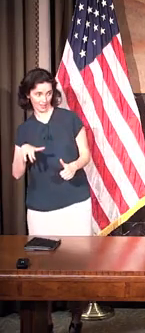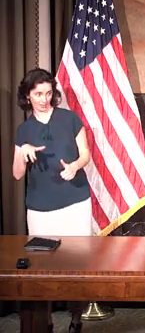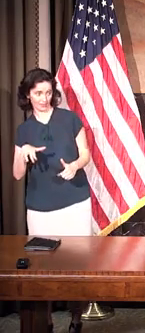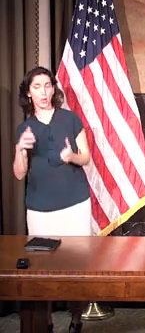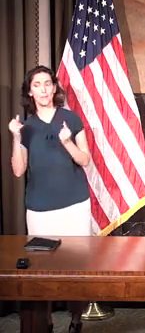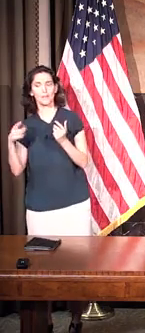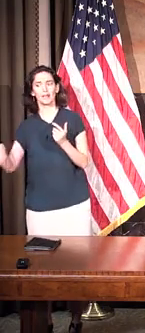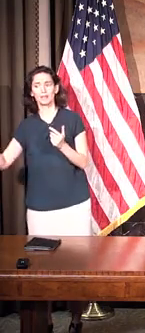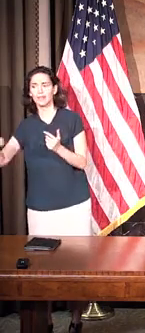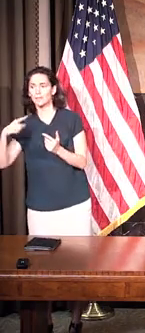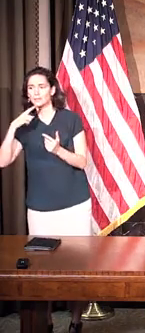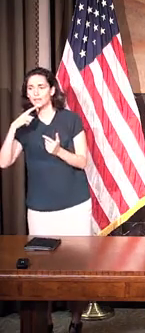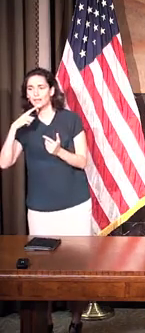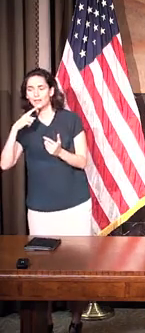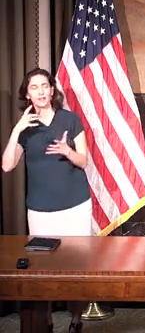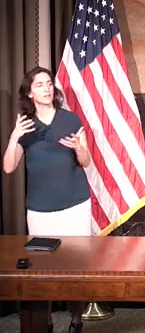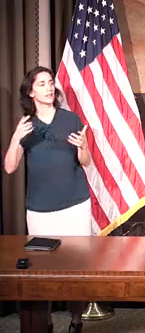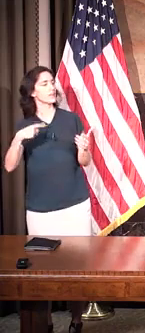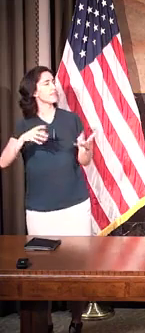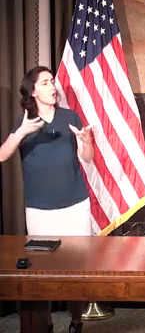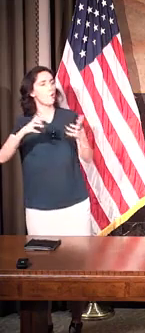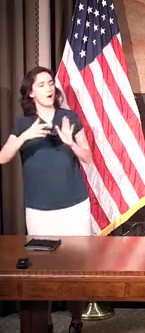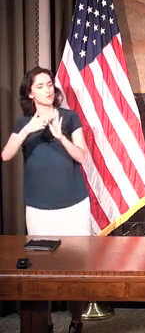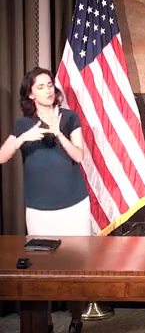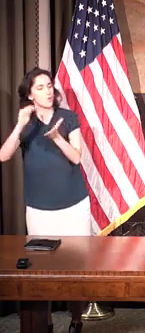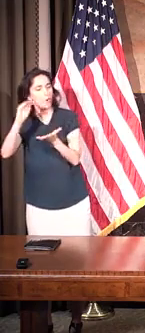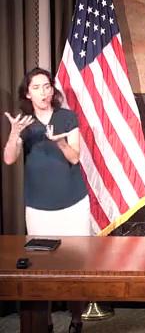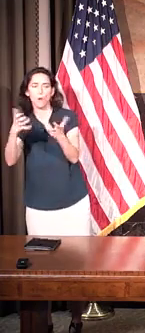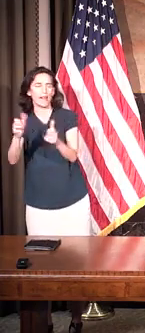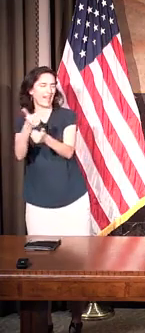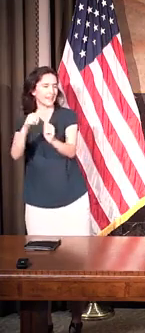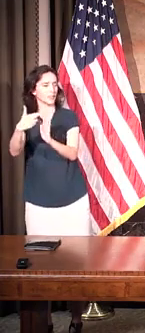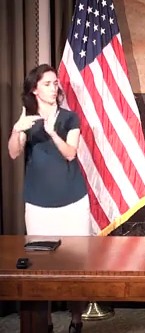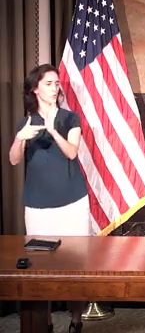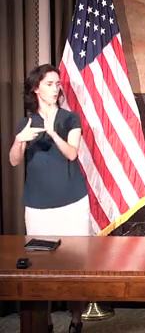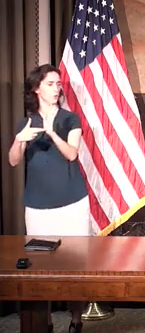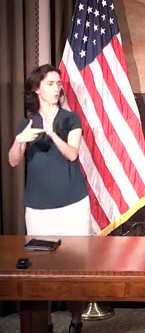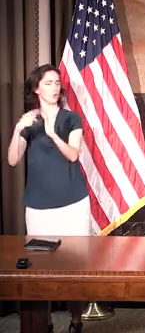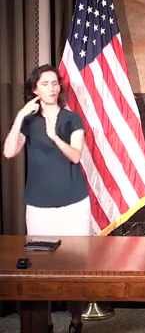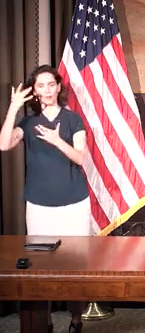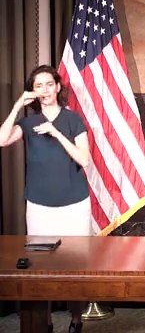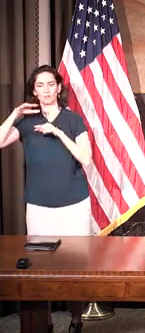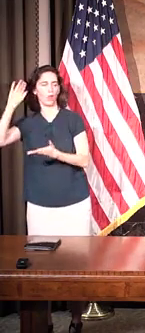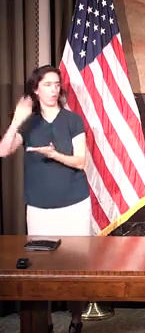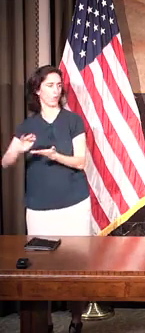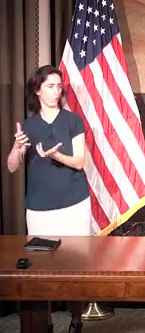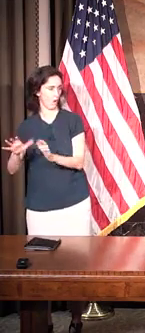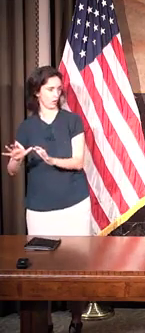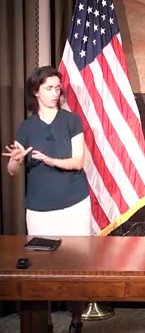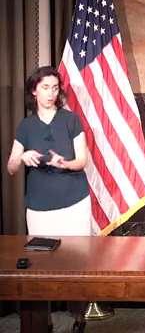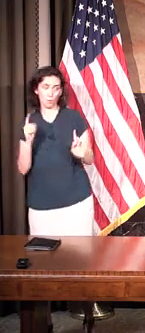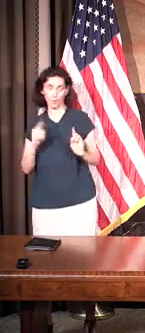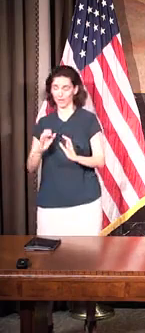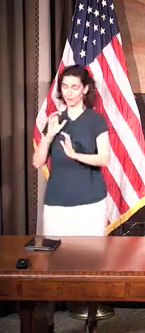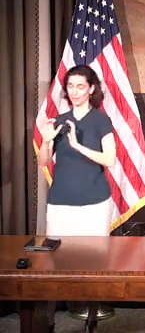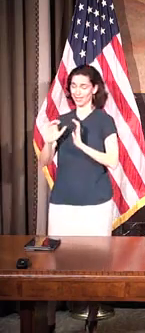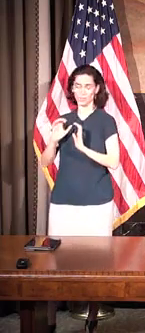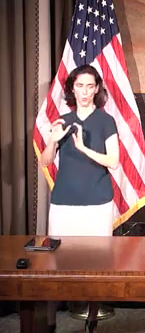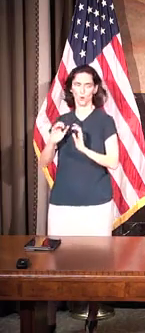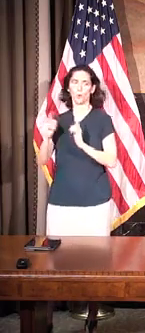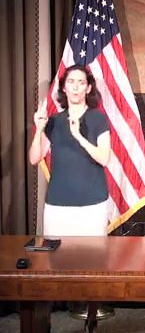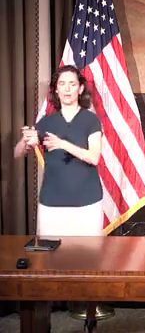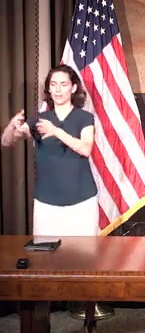saying they don't want any mitigation measures or restrictions to be in place. So it's not about the communication, it's about the decisions